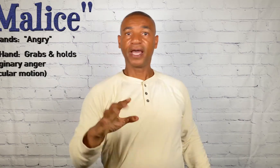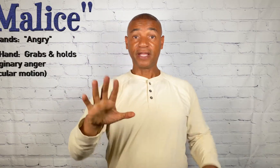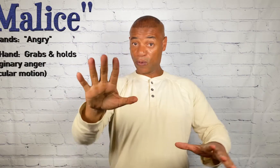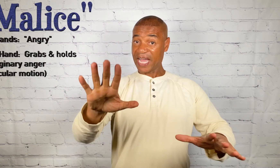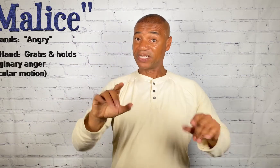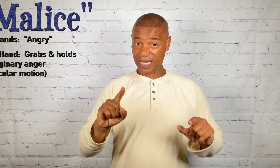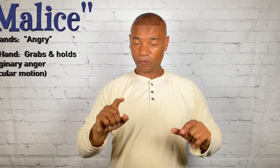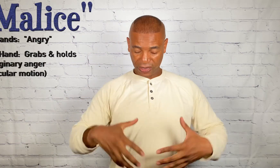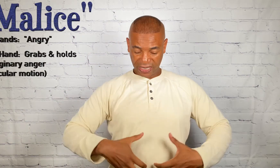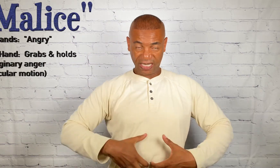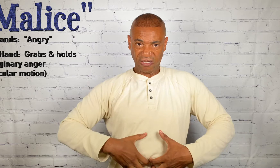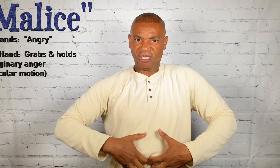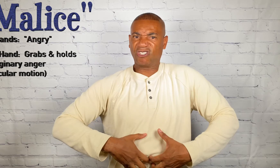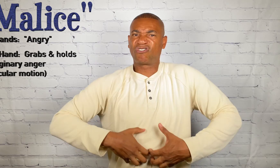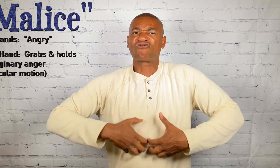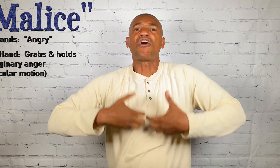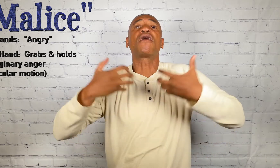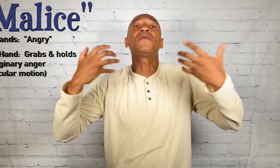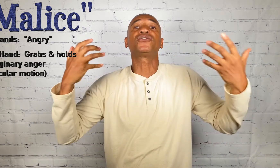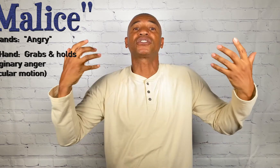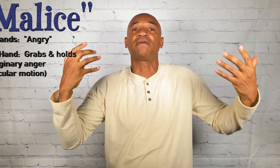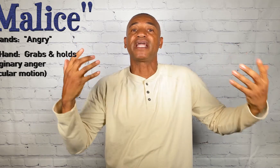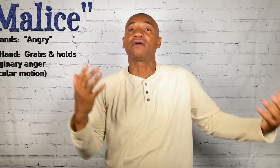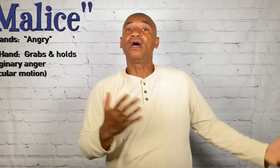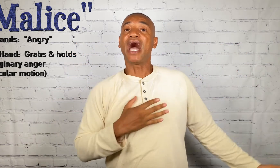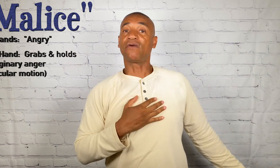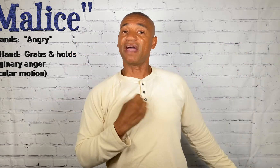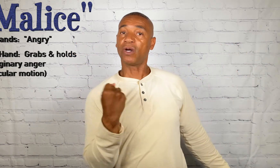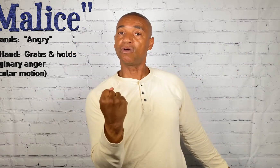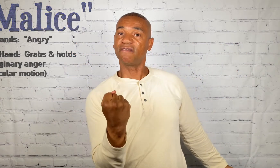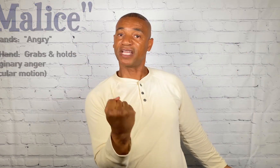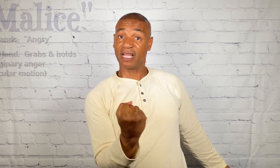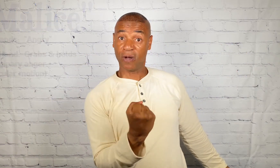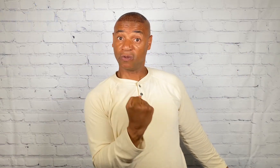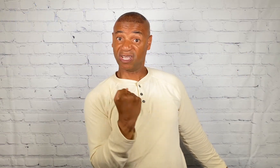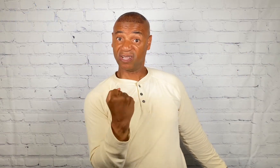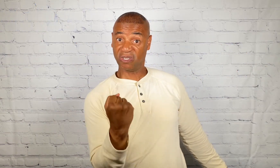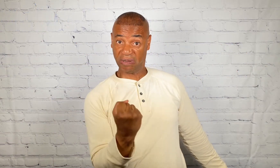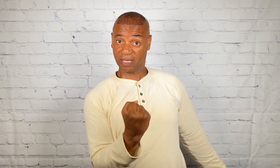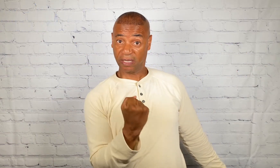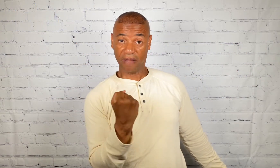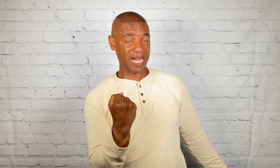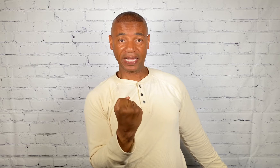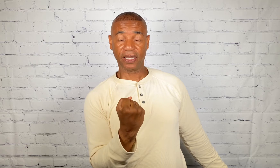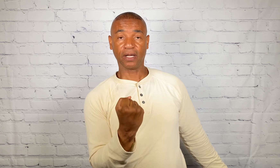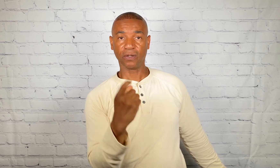Now, what I did was I said there's strong emotions coming out. I grabbed hold of it and I'm holding on to it. I'm not letting it go. So